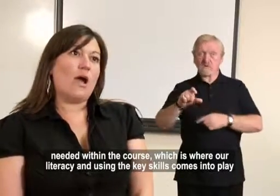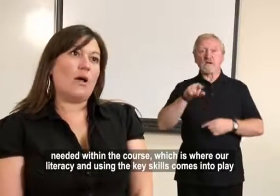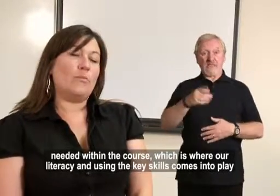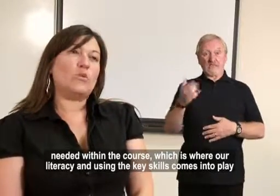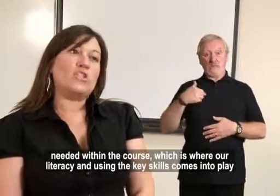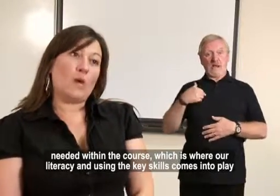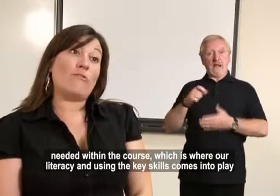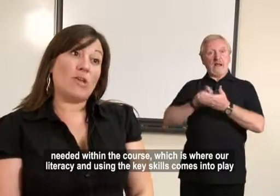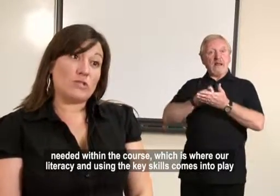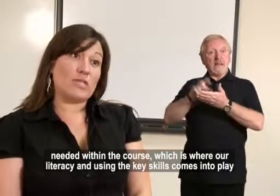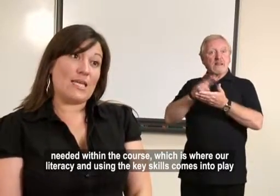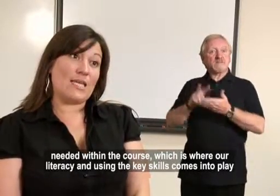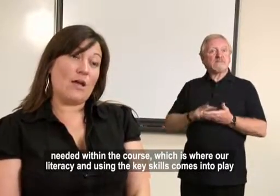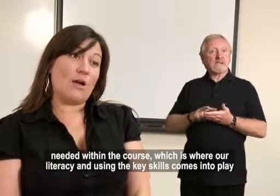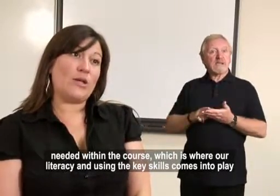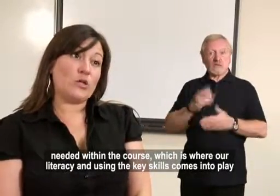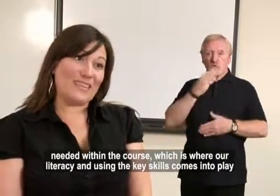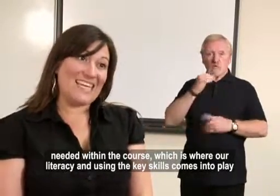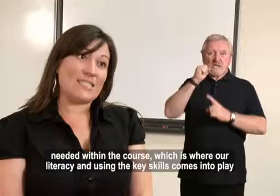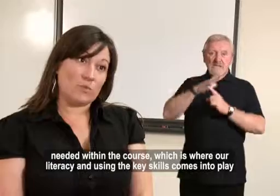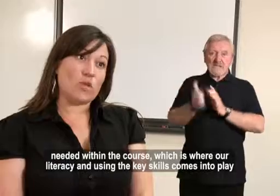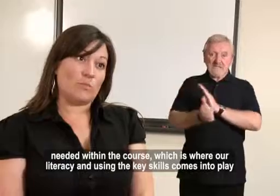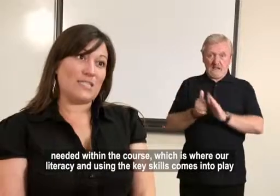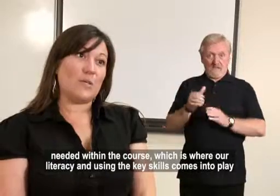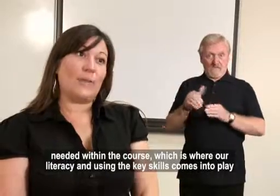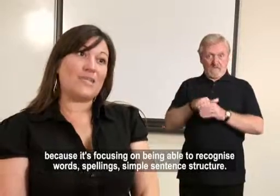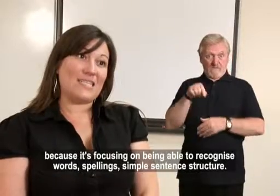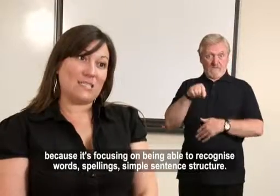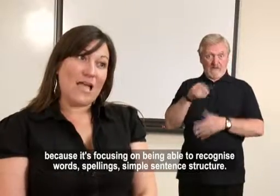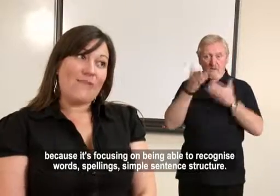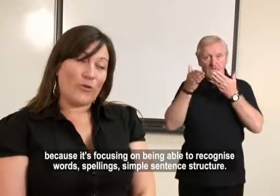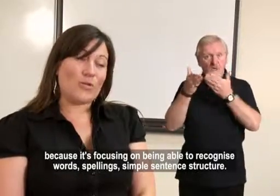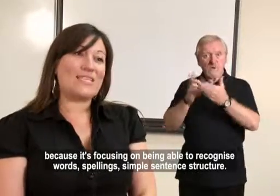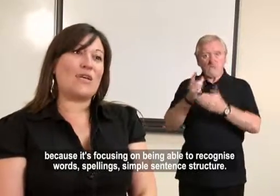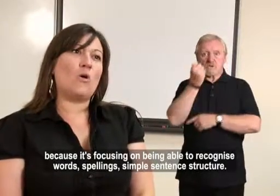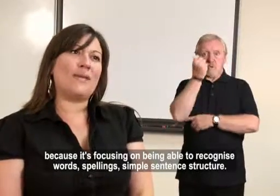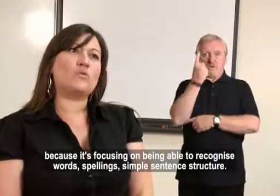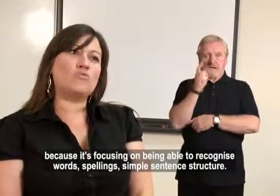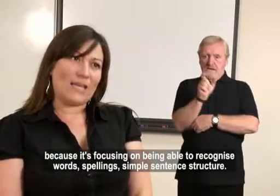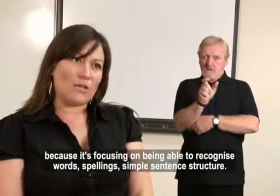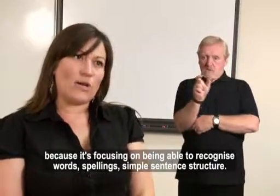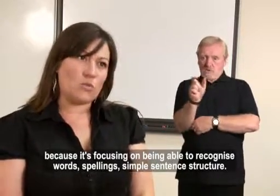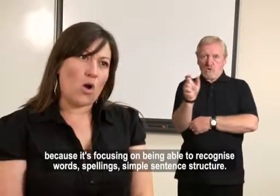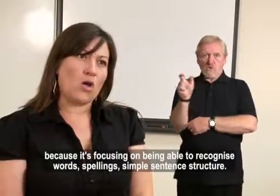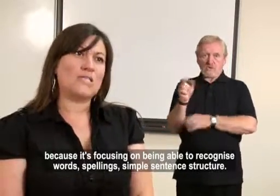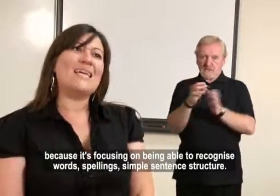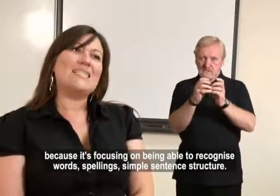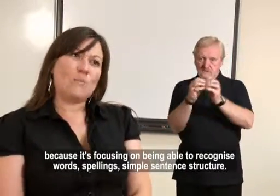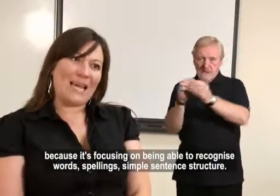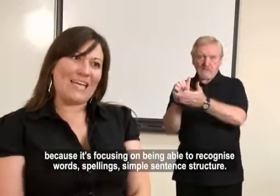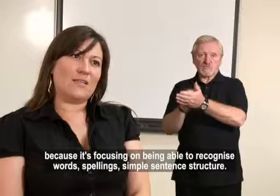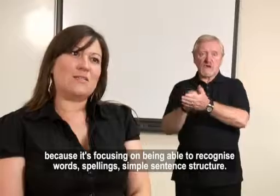course, which is where our literacy and using the key skills comes into play, because it's focusing on being able to recognise